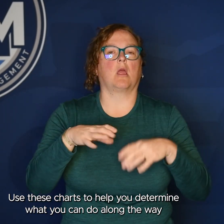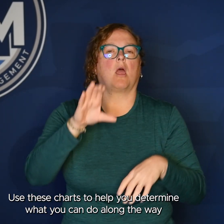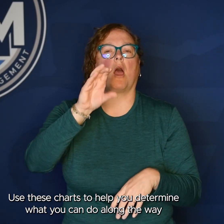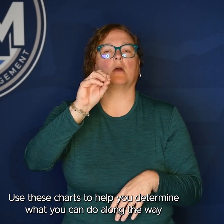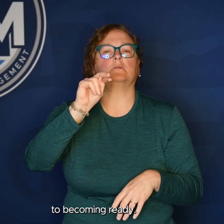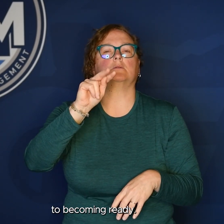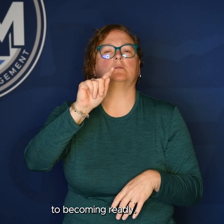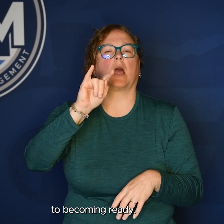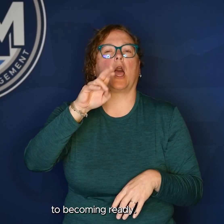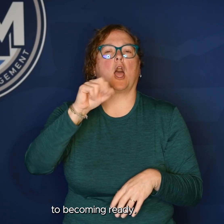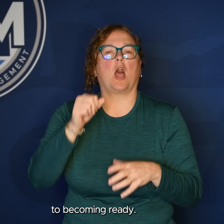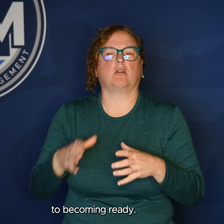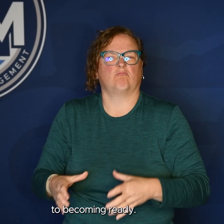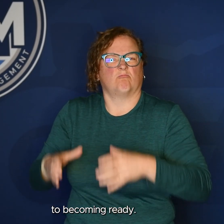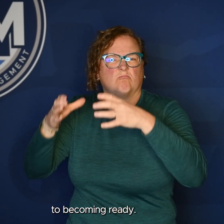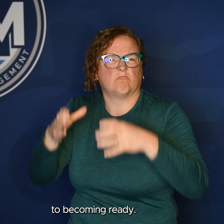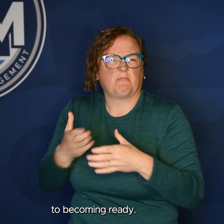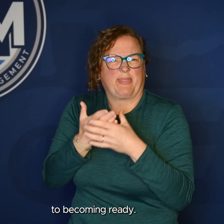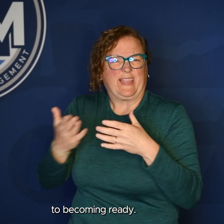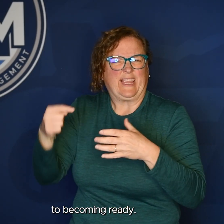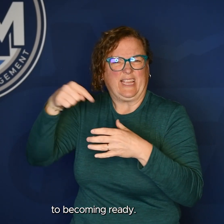the way to becoming ready.